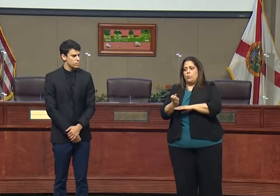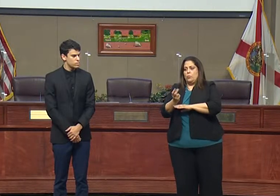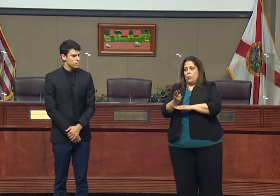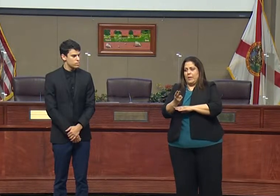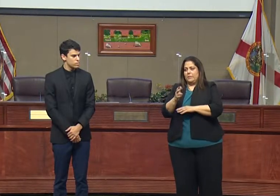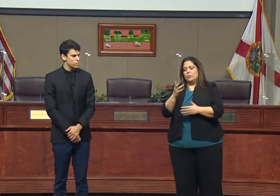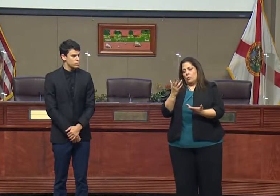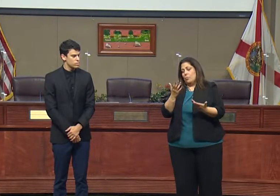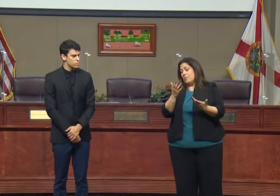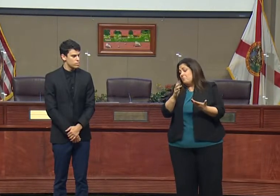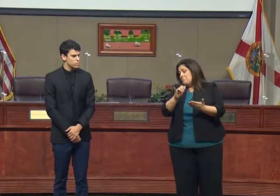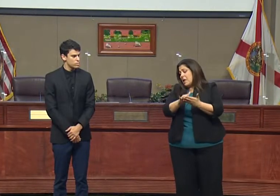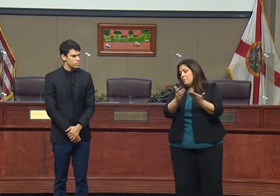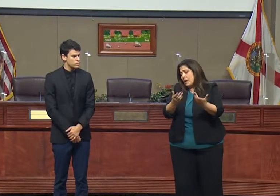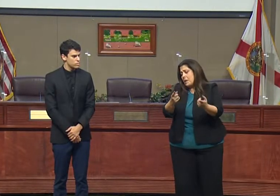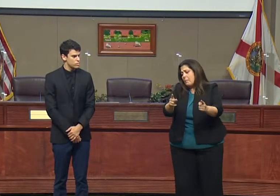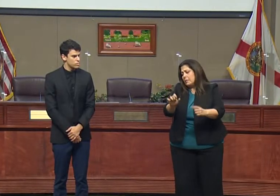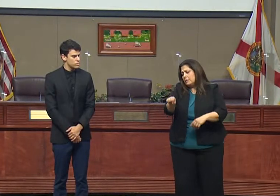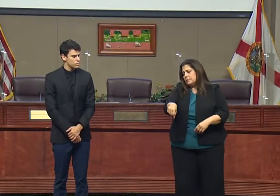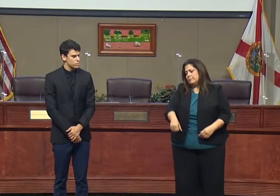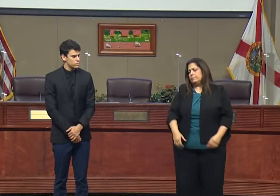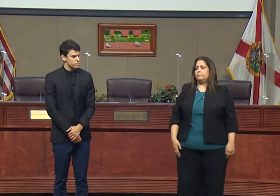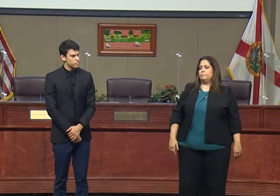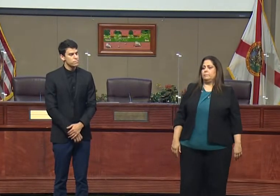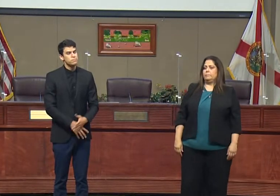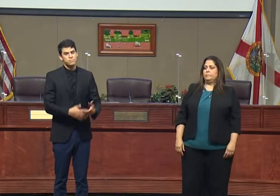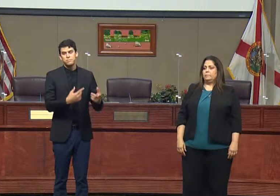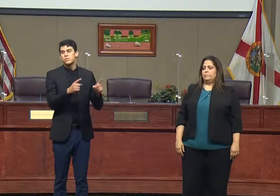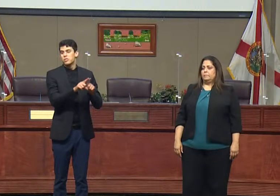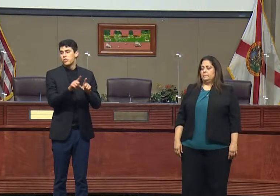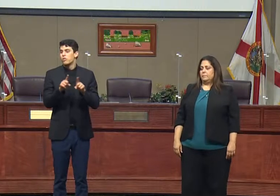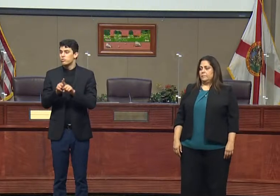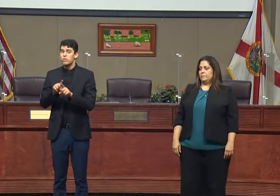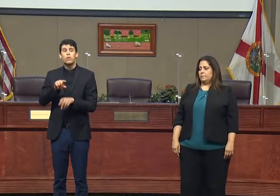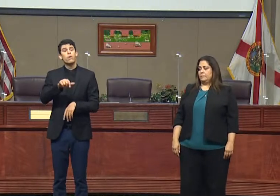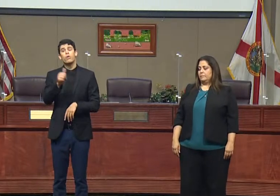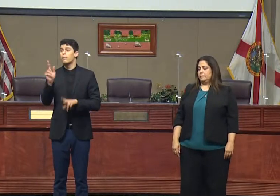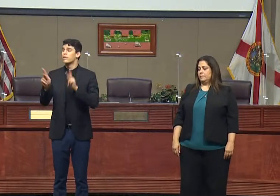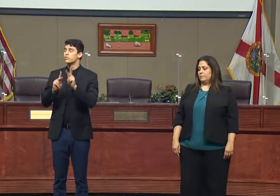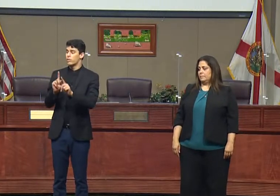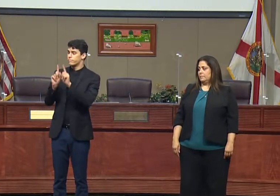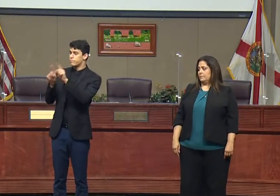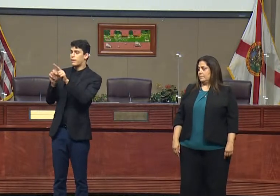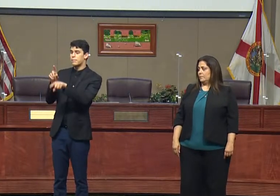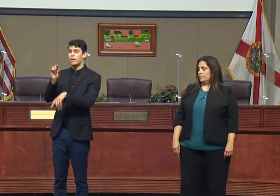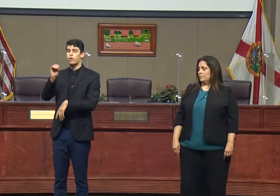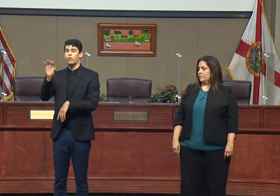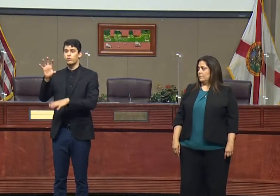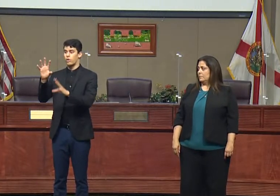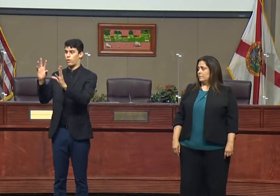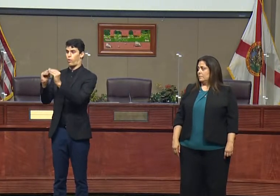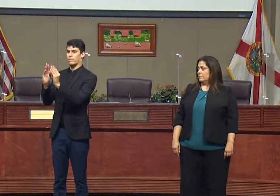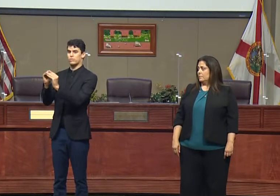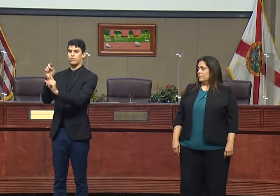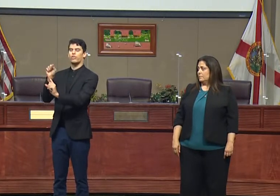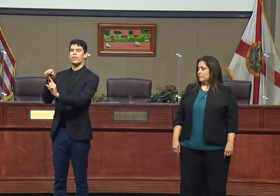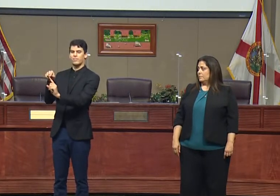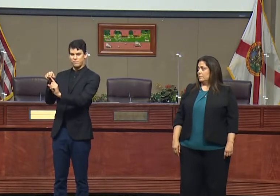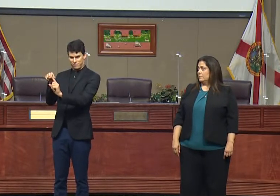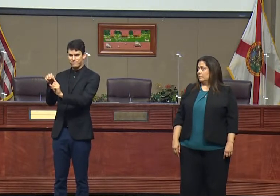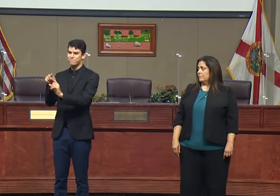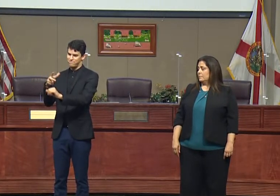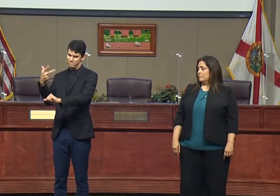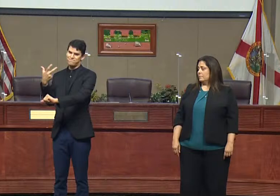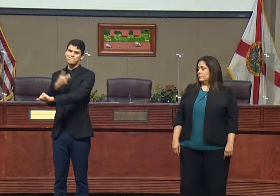referenced. En adición, otros individuos en situaciones similares también se acercaron al centro de convenciones y pudieron recibir vacunas